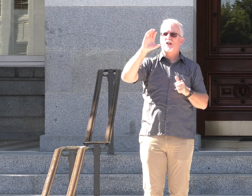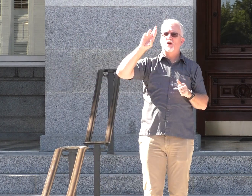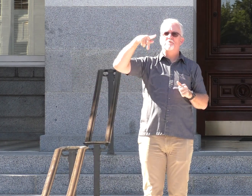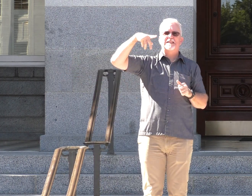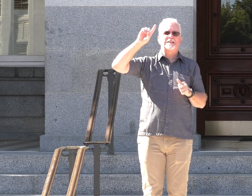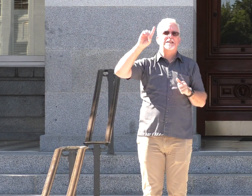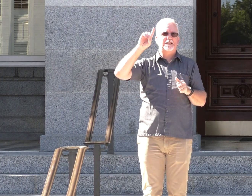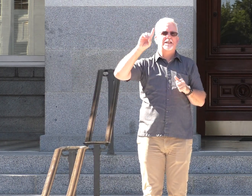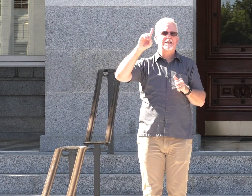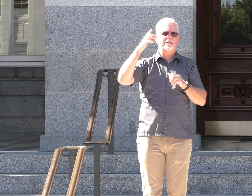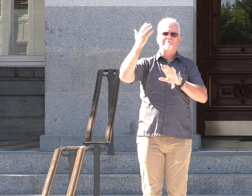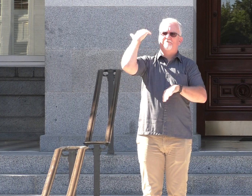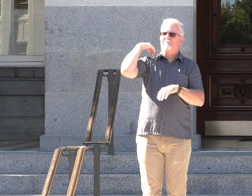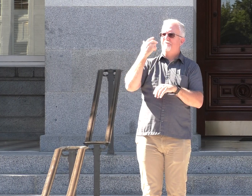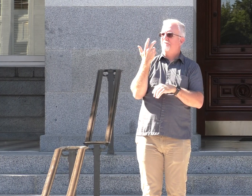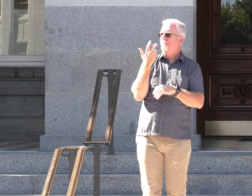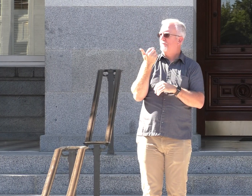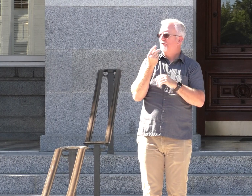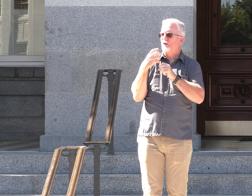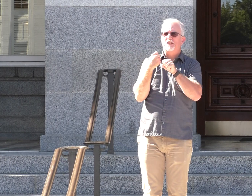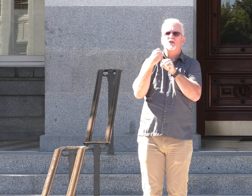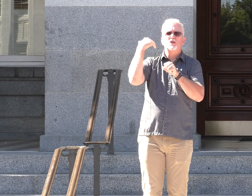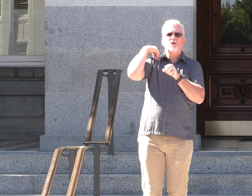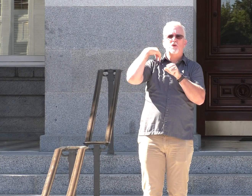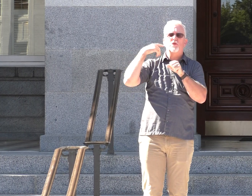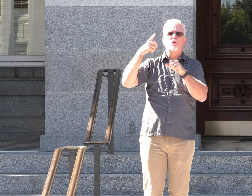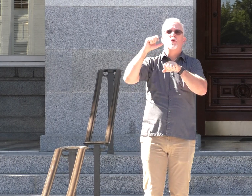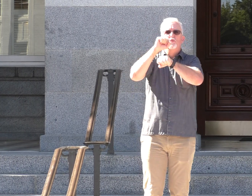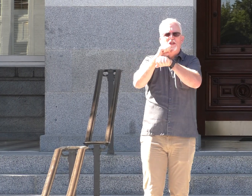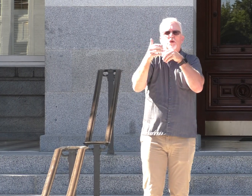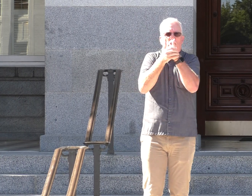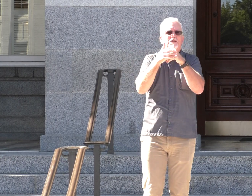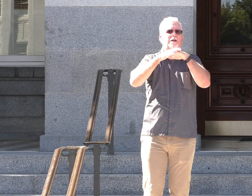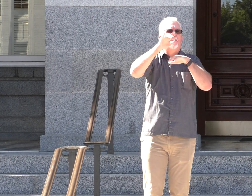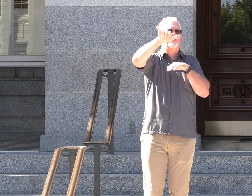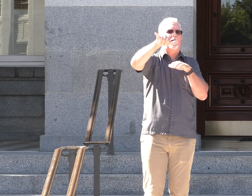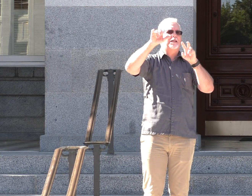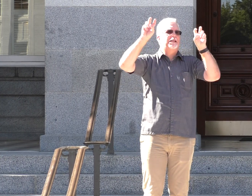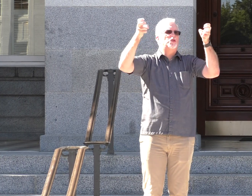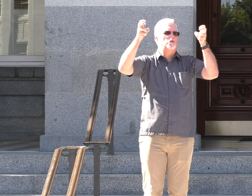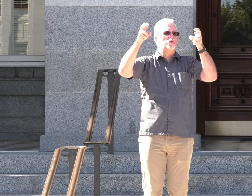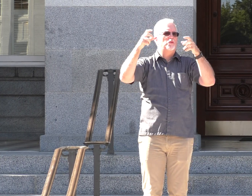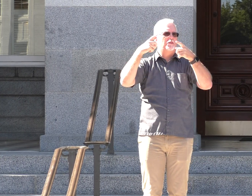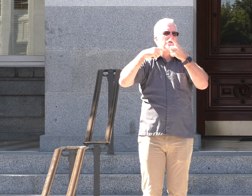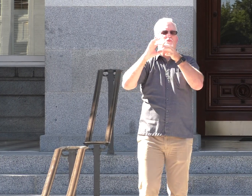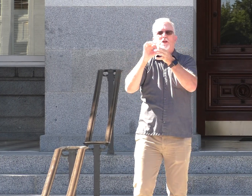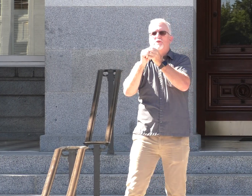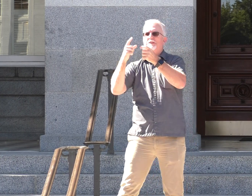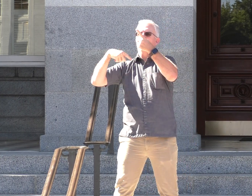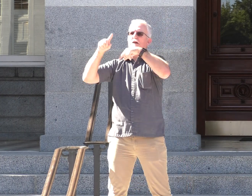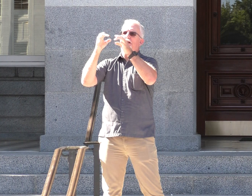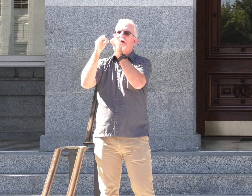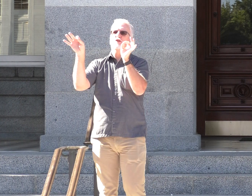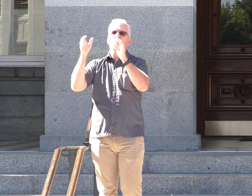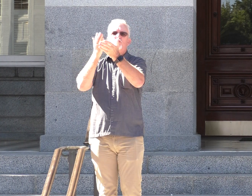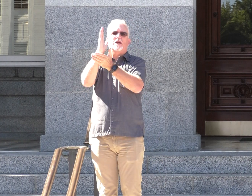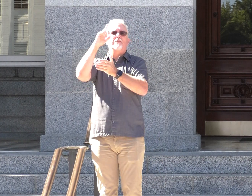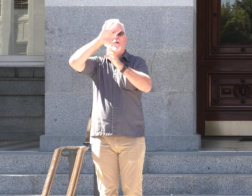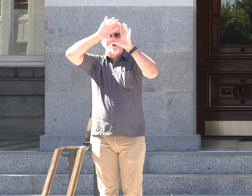that we're able to pass the CAPED just a few years ago, working closely with those organizations on these issues of